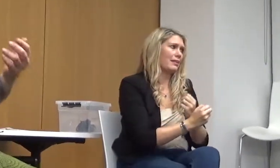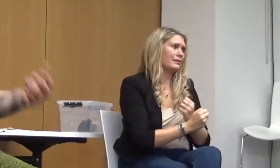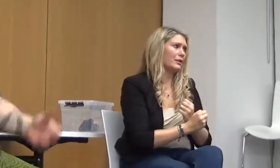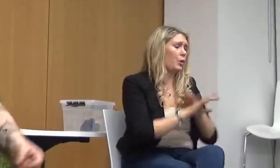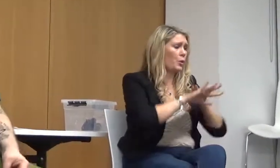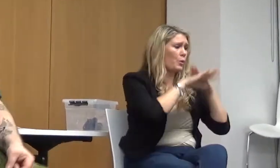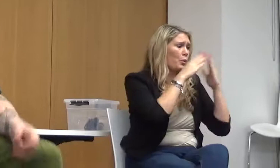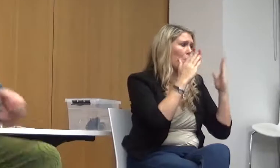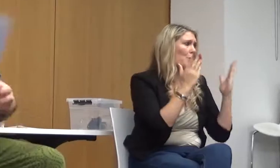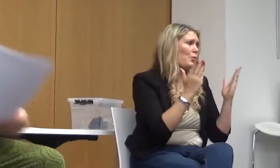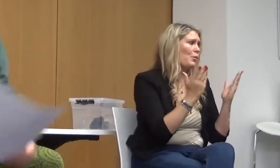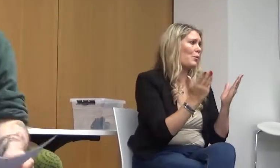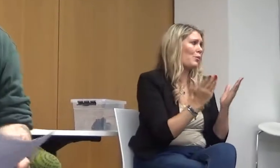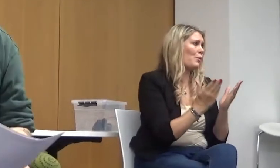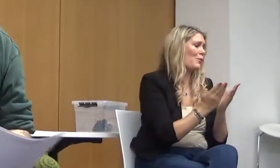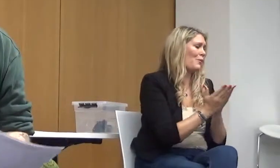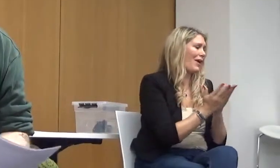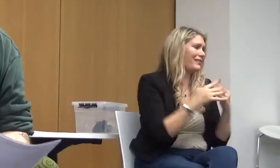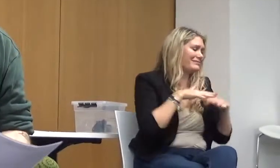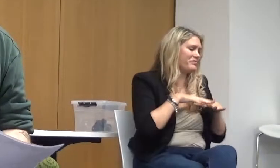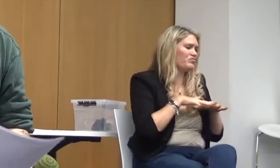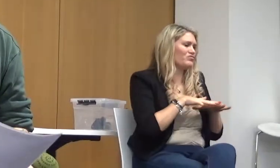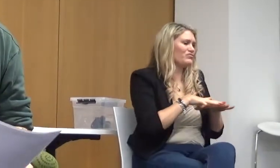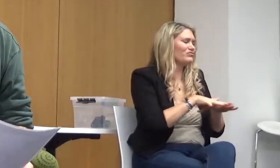Worlds nestle alongside.